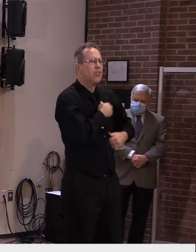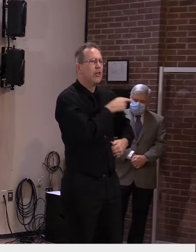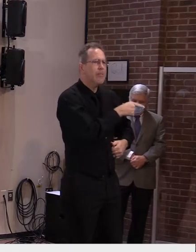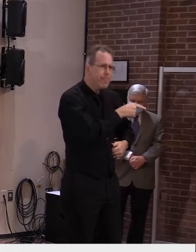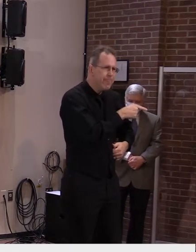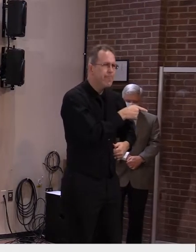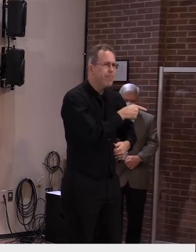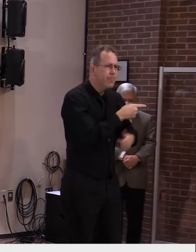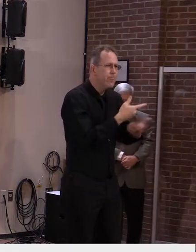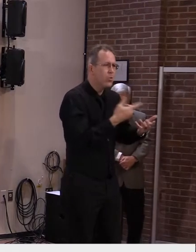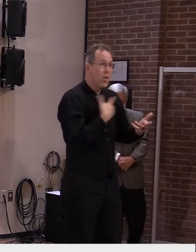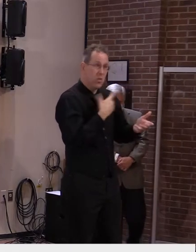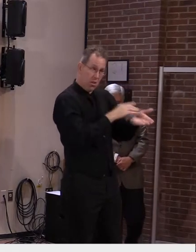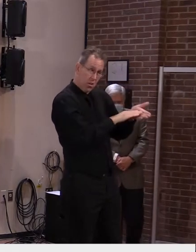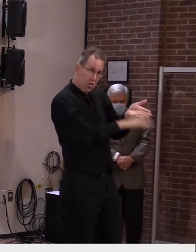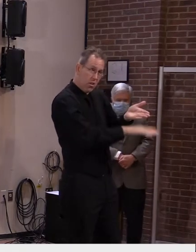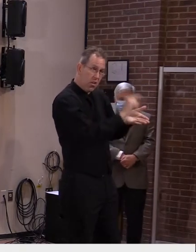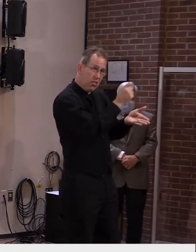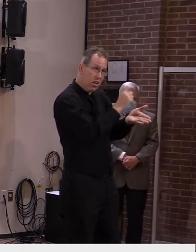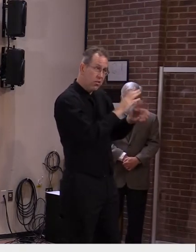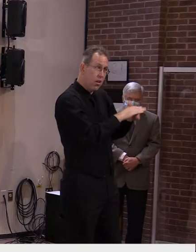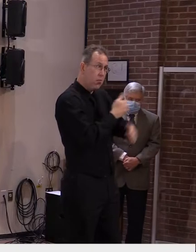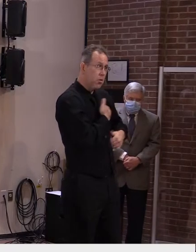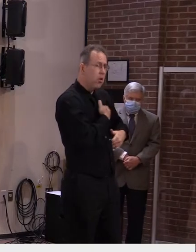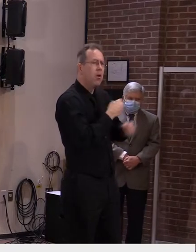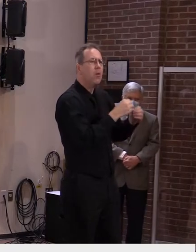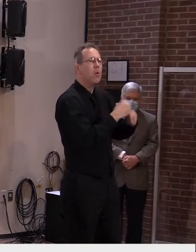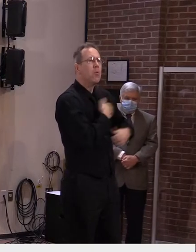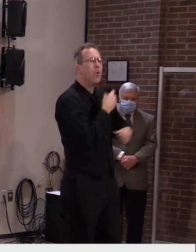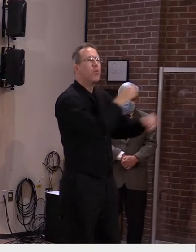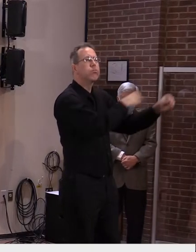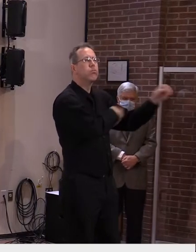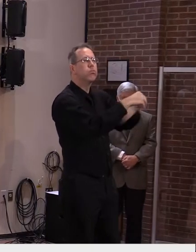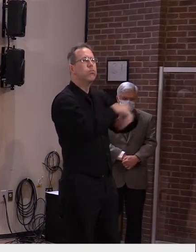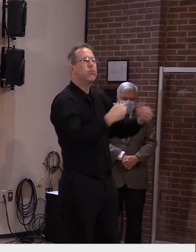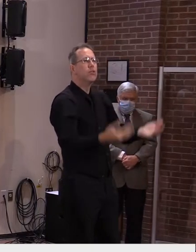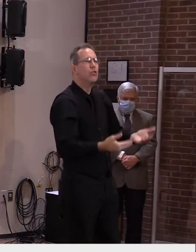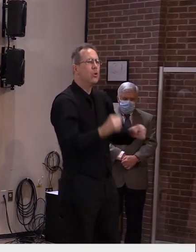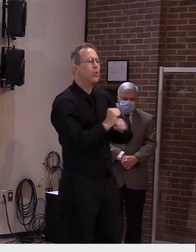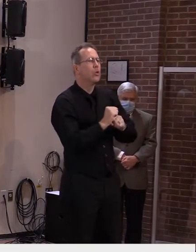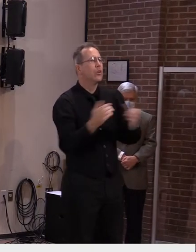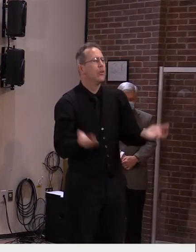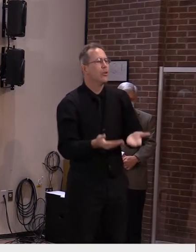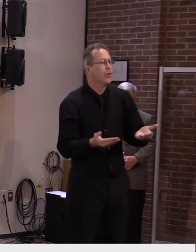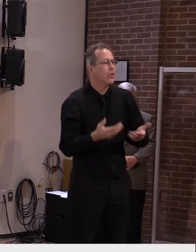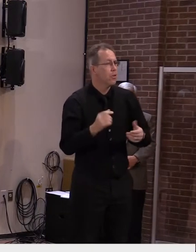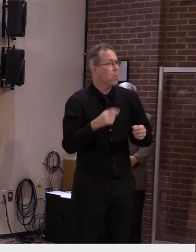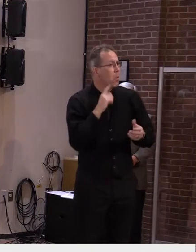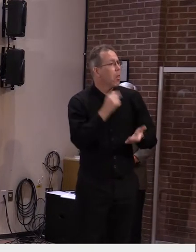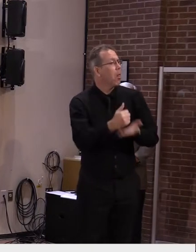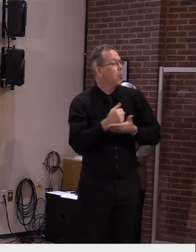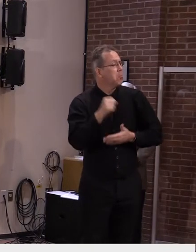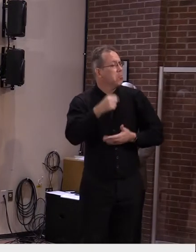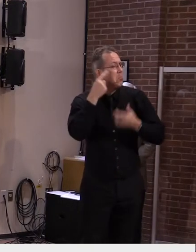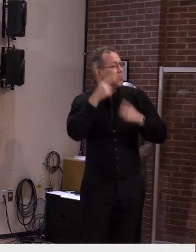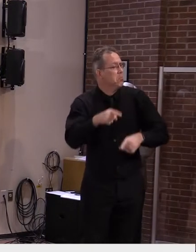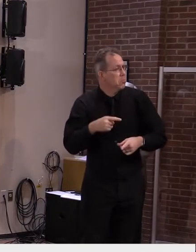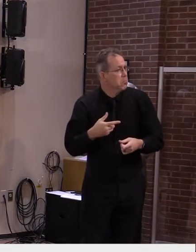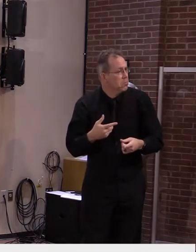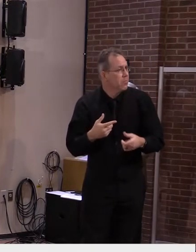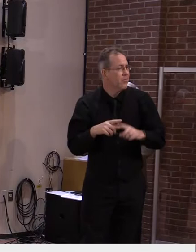state in so many ways. From a workforce standpoint, they're in their, some of them are in their